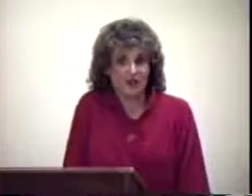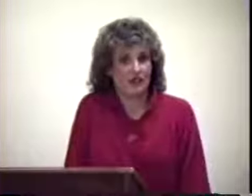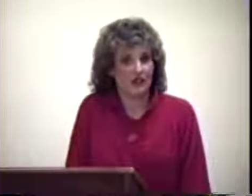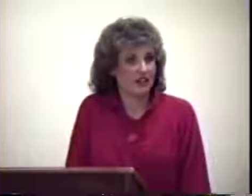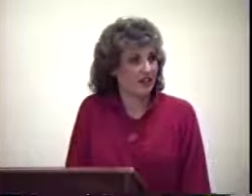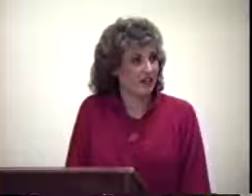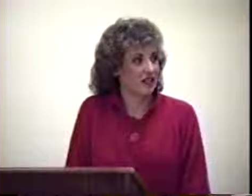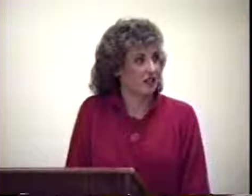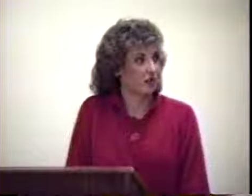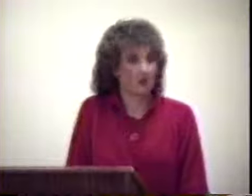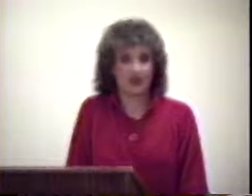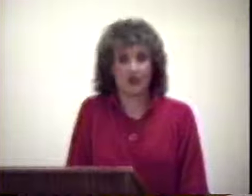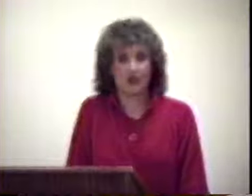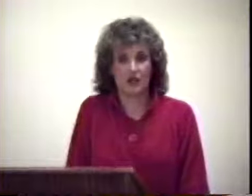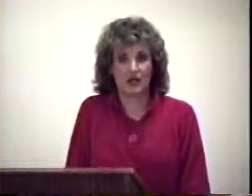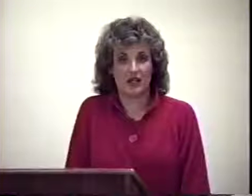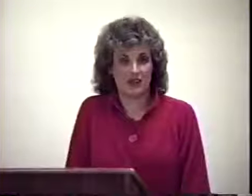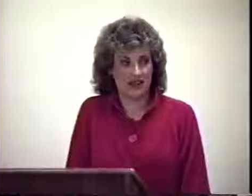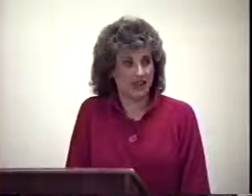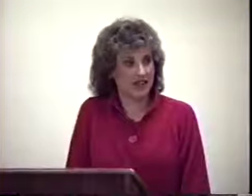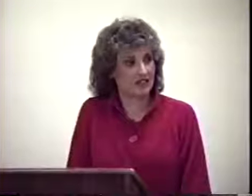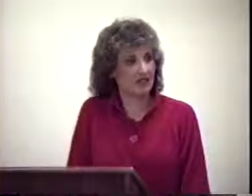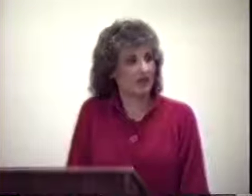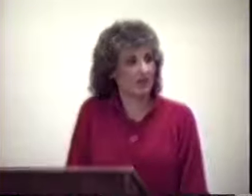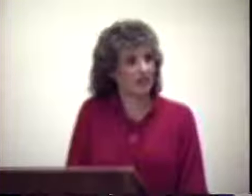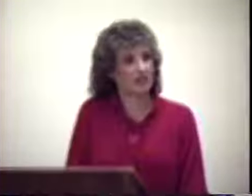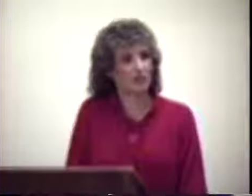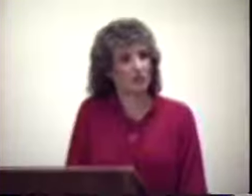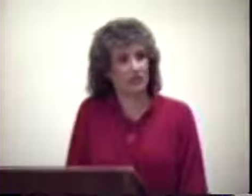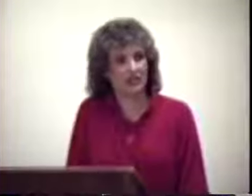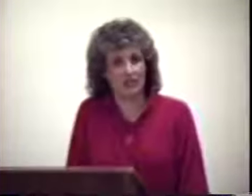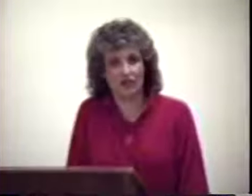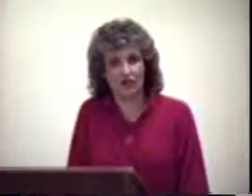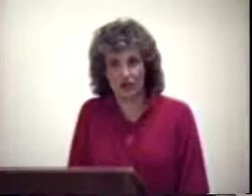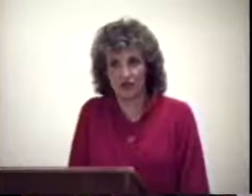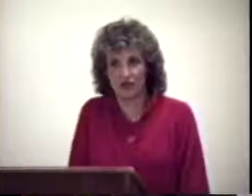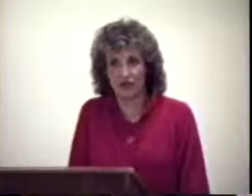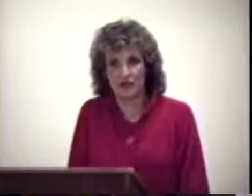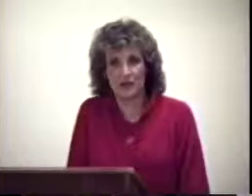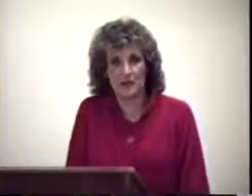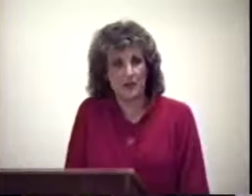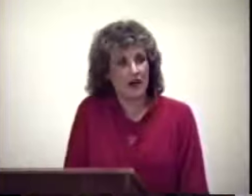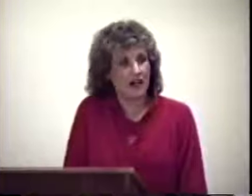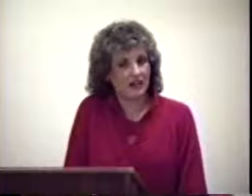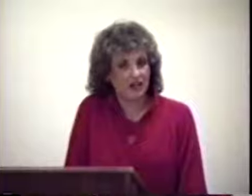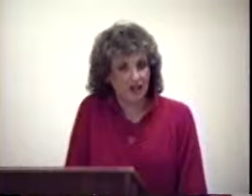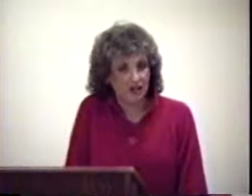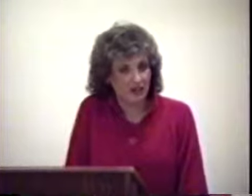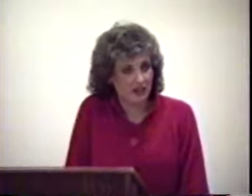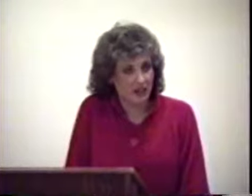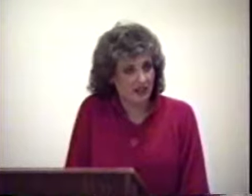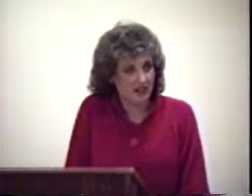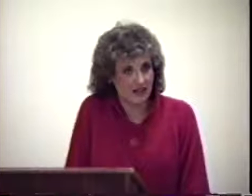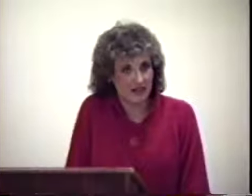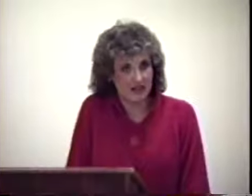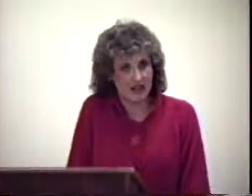they didn't have any idea what we were talking about. And I think that's an advantage sometimes. I think you can learn. I also think that